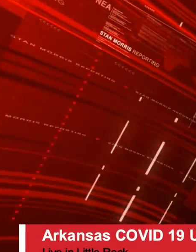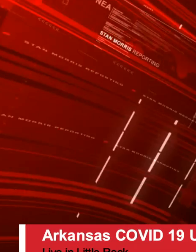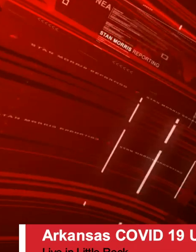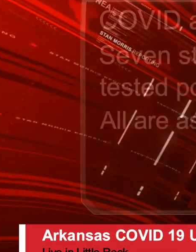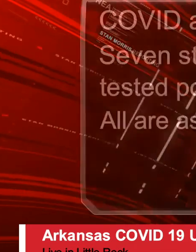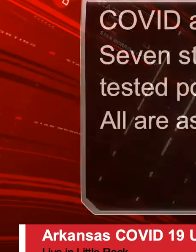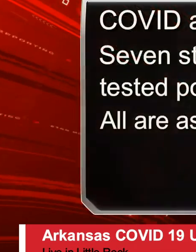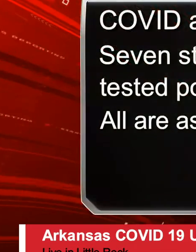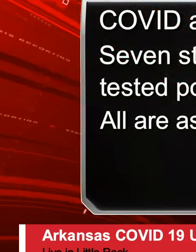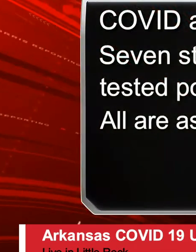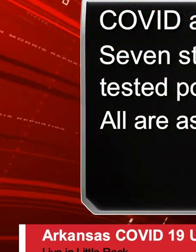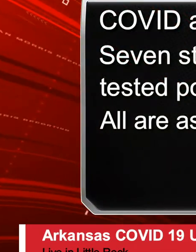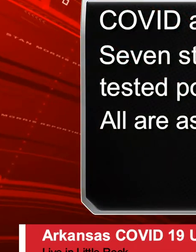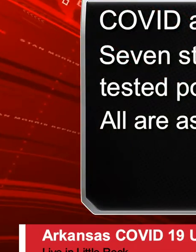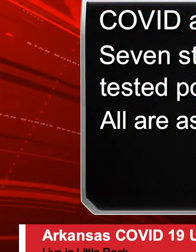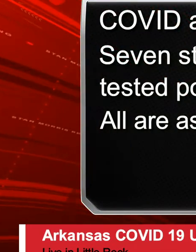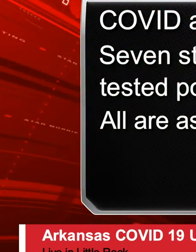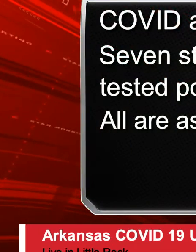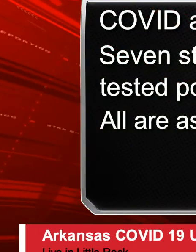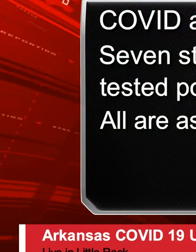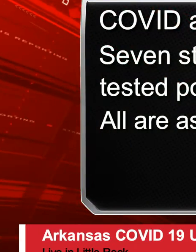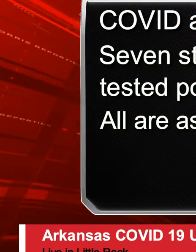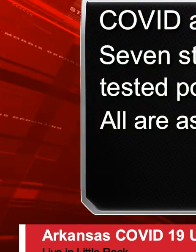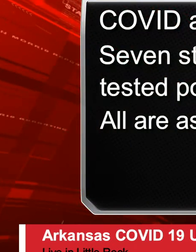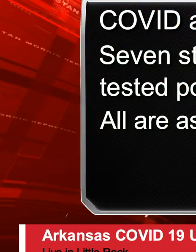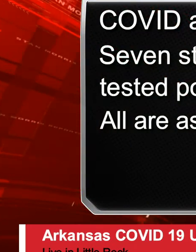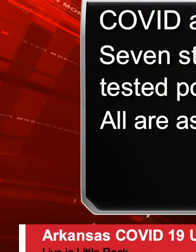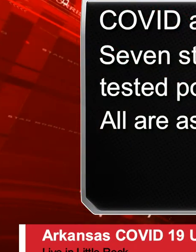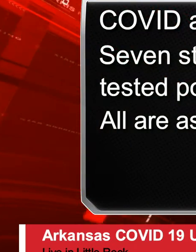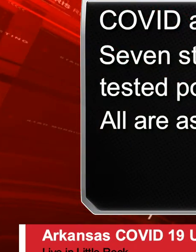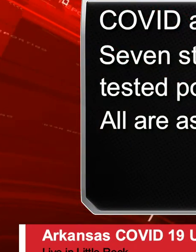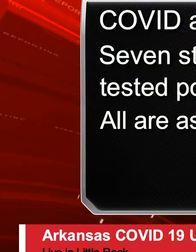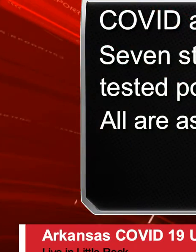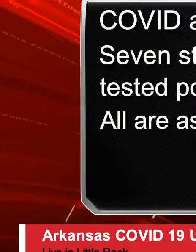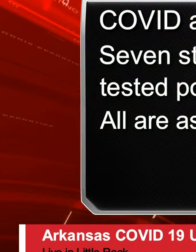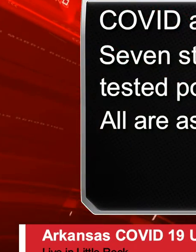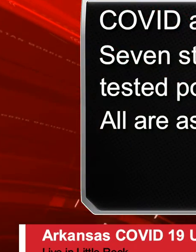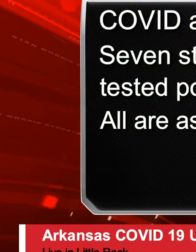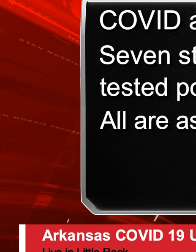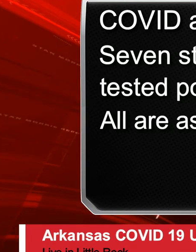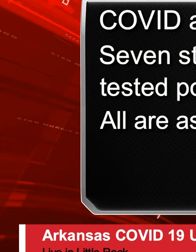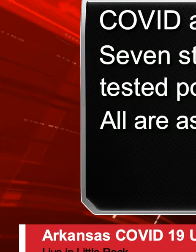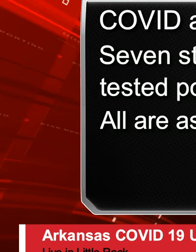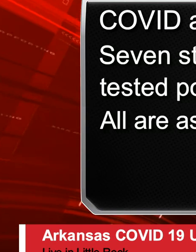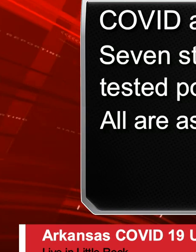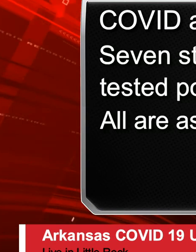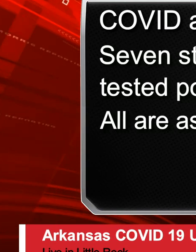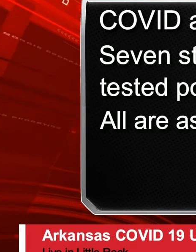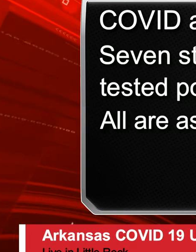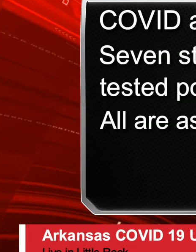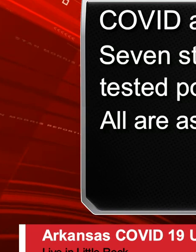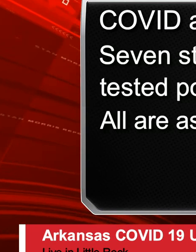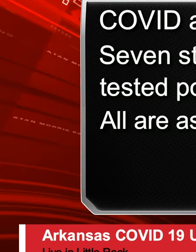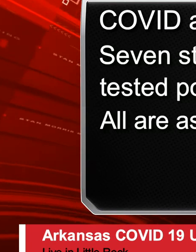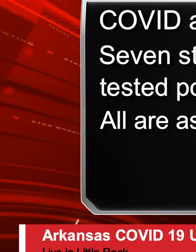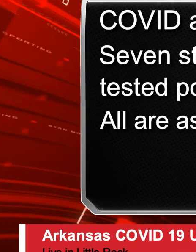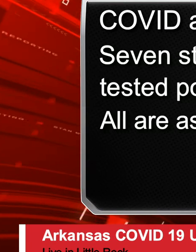of following these guidelines so that we don't have another tragedy added to the one that we're